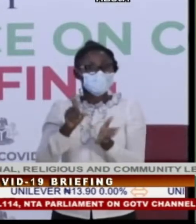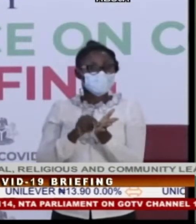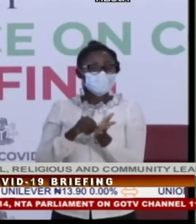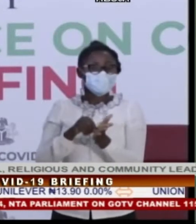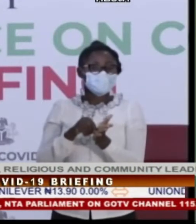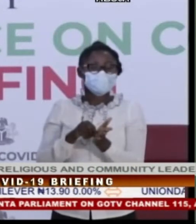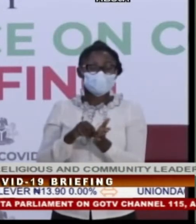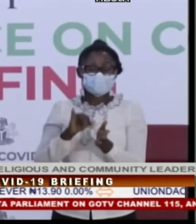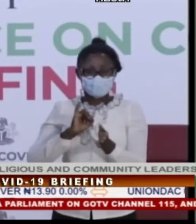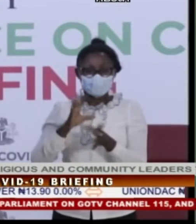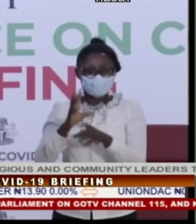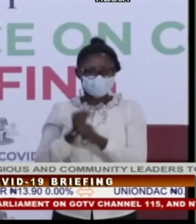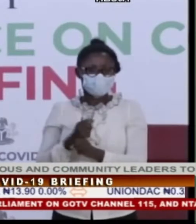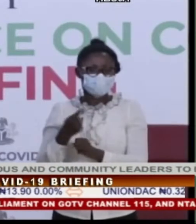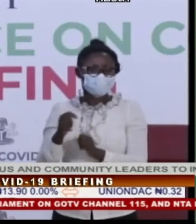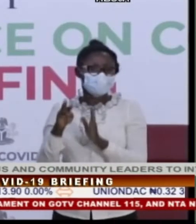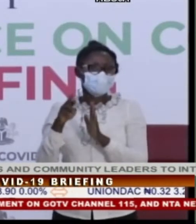So